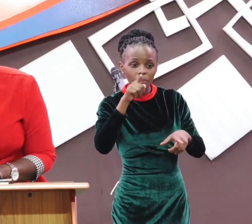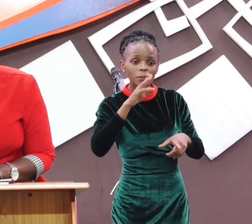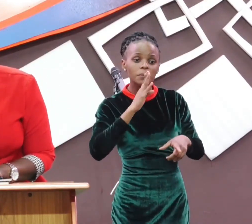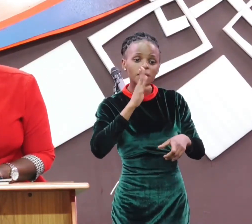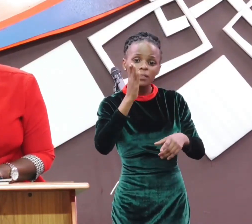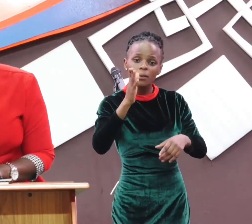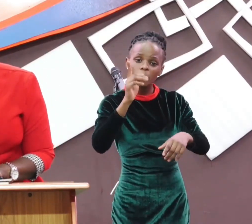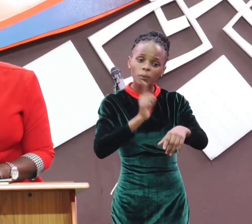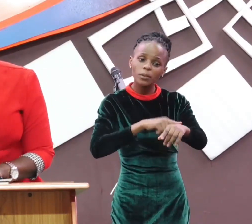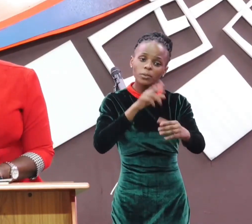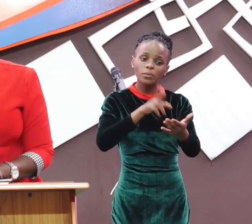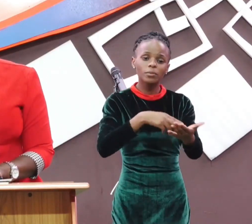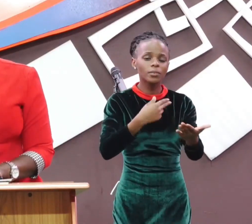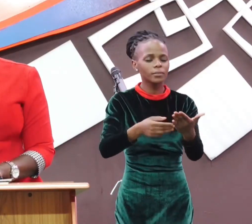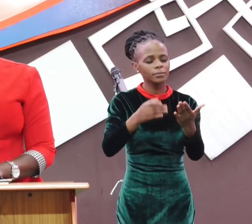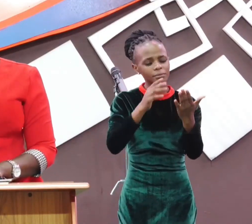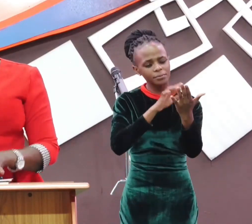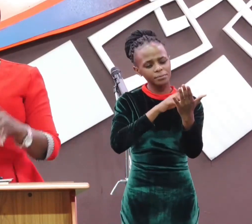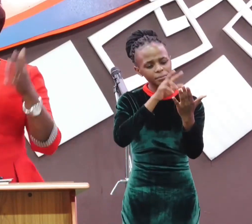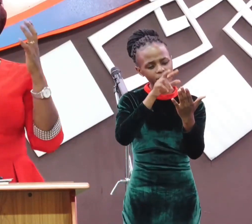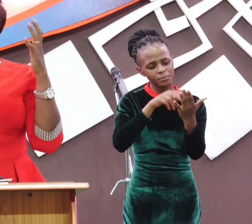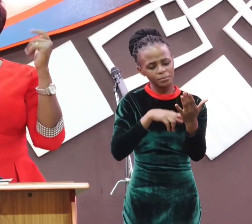And you also be there without reading the